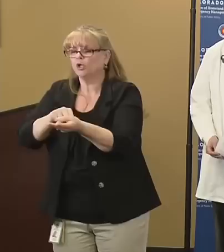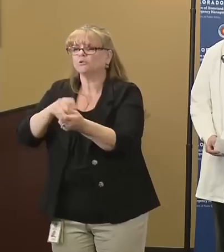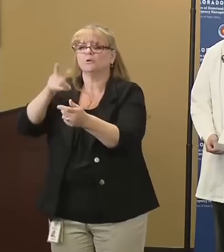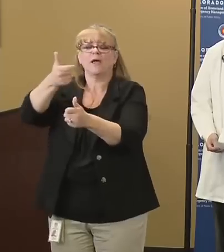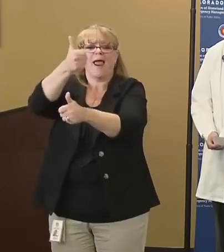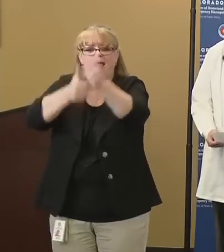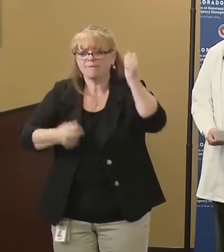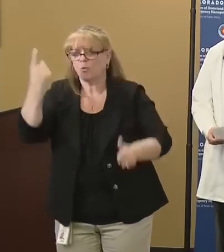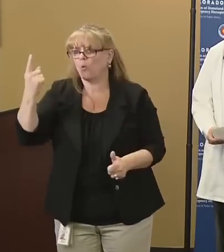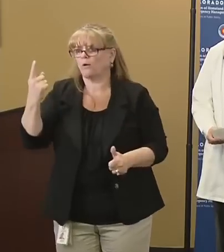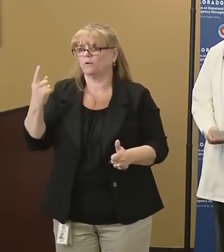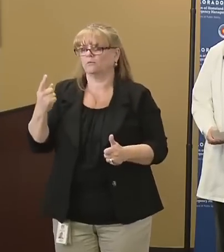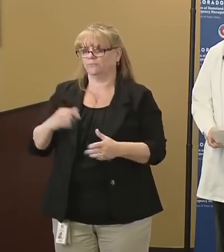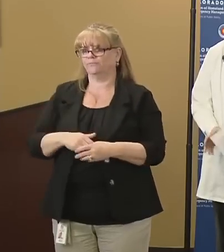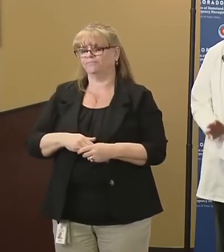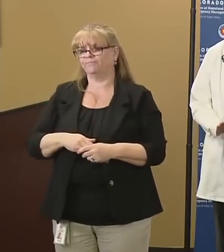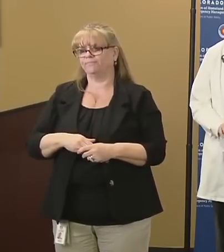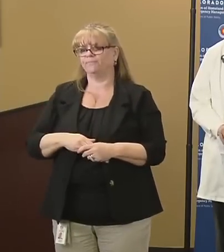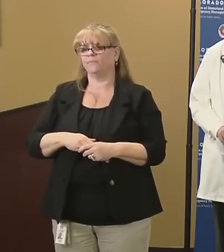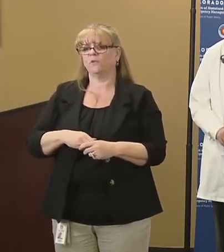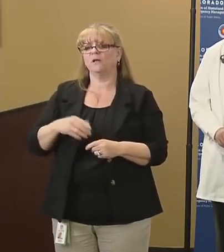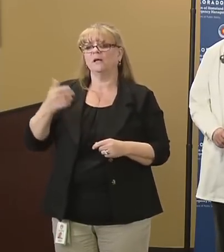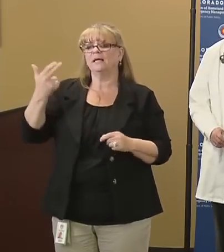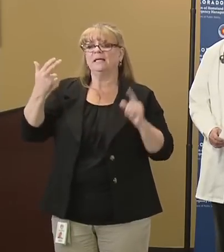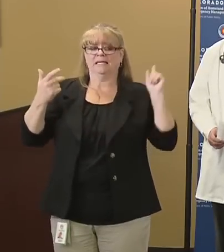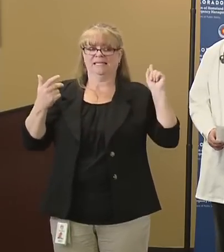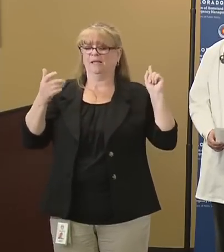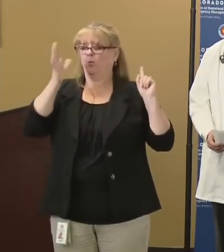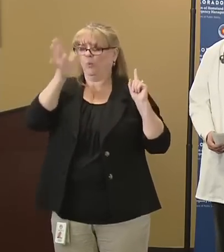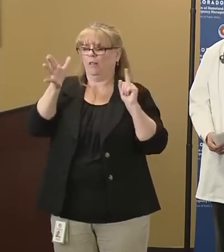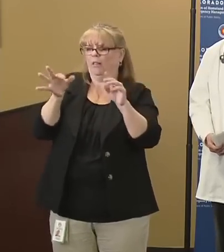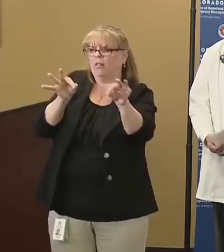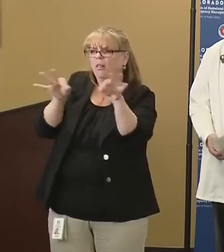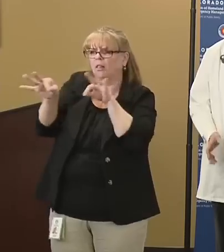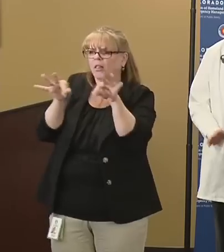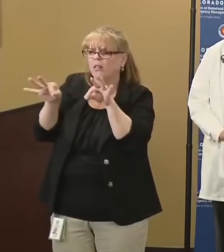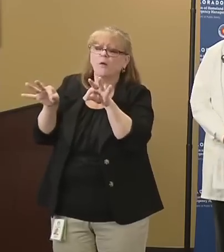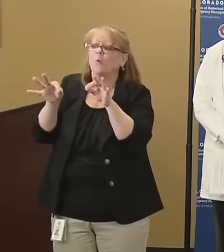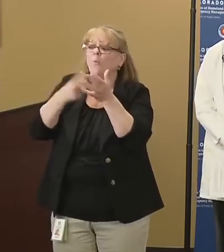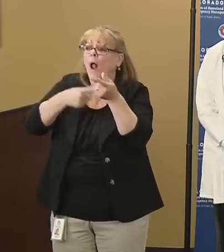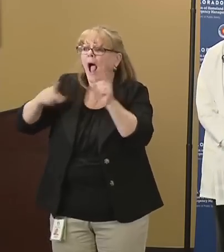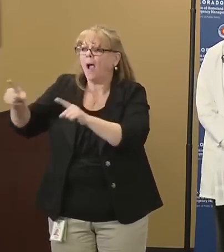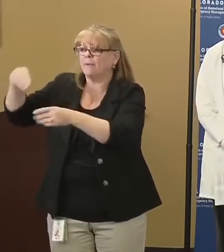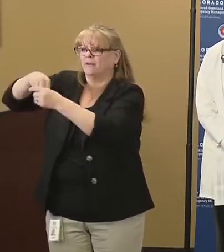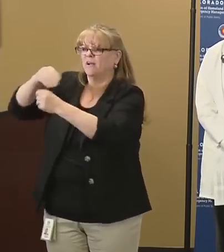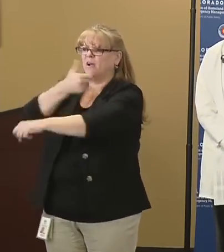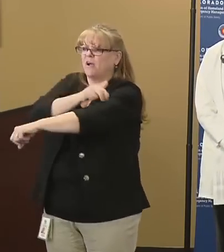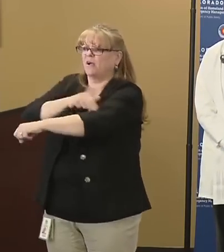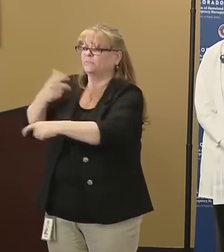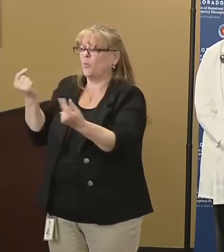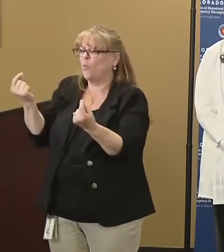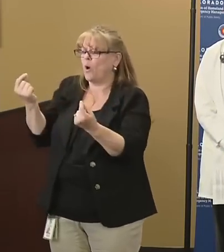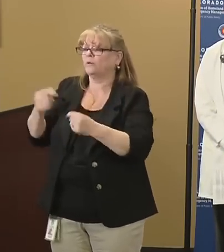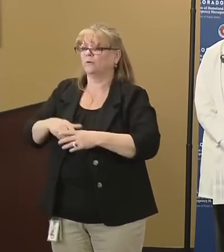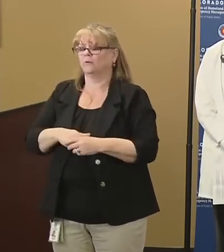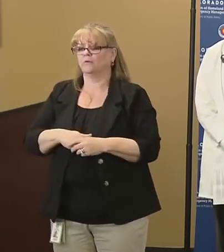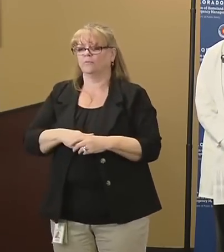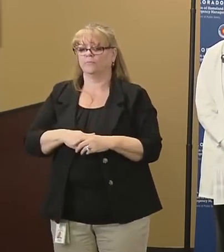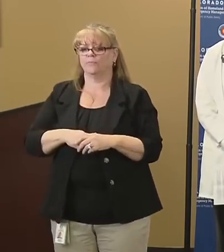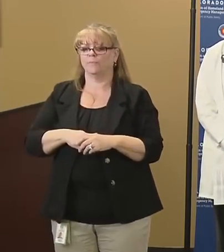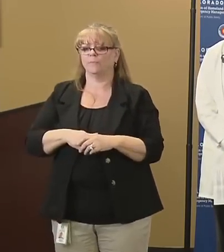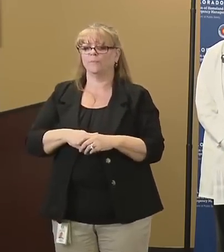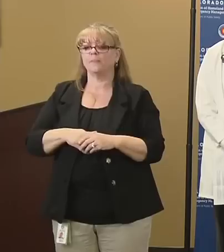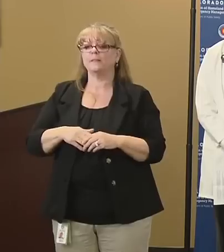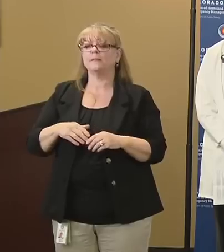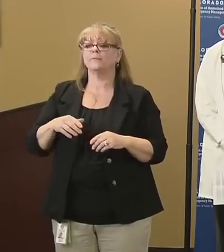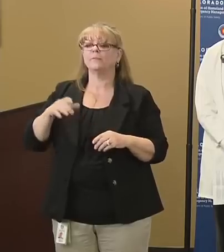you all are seeing. But I know that of all the Coloradans who are making a sacrifice, those who are making a sacrifice, yes, we find it difficult to